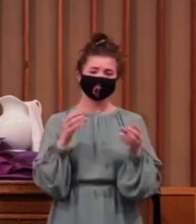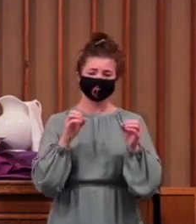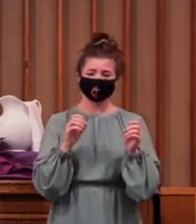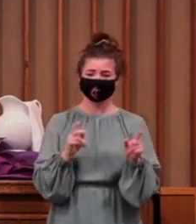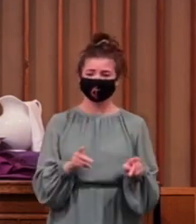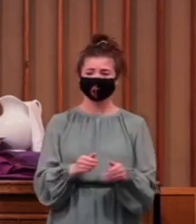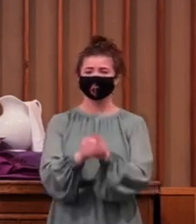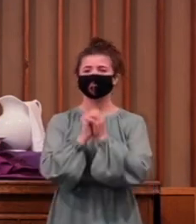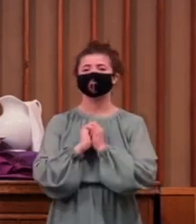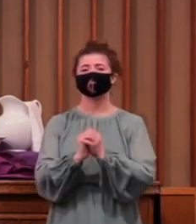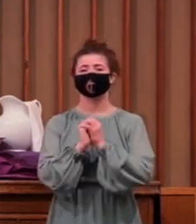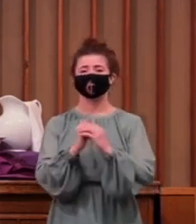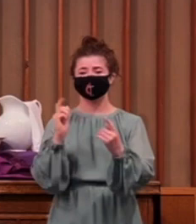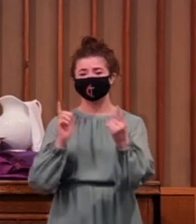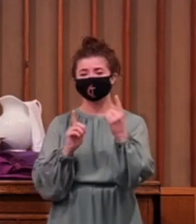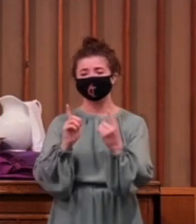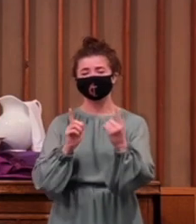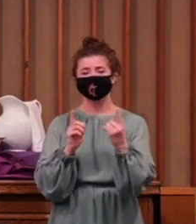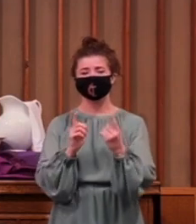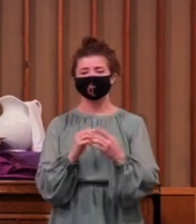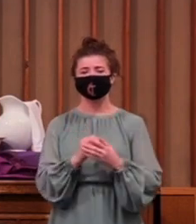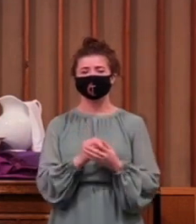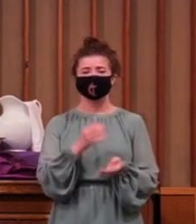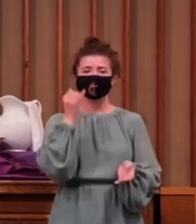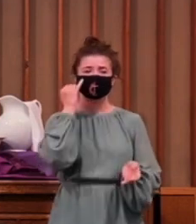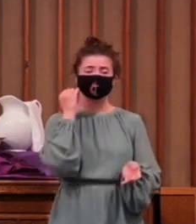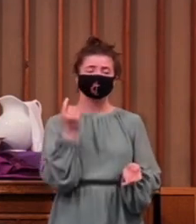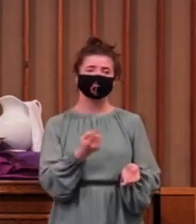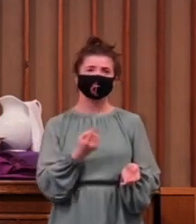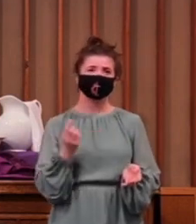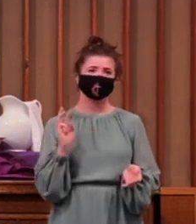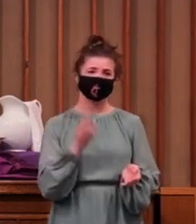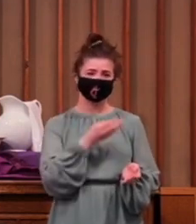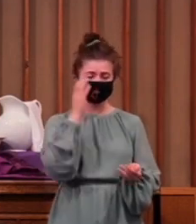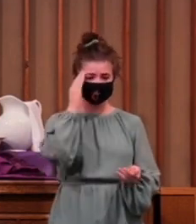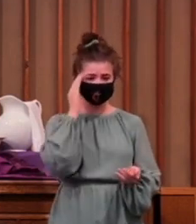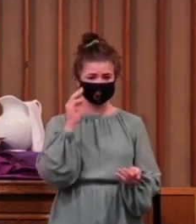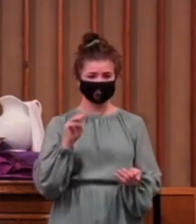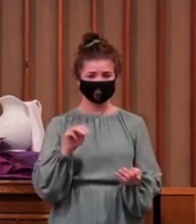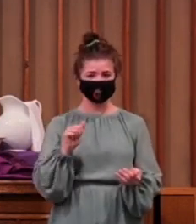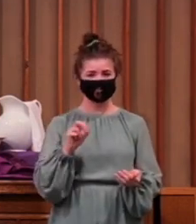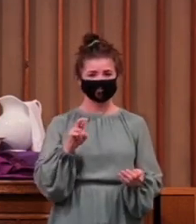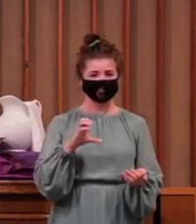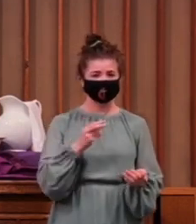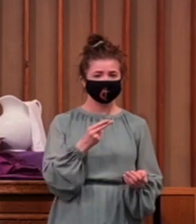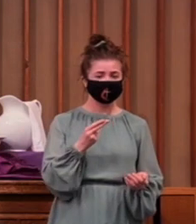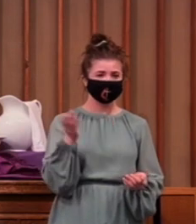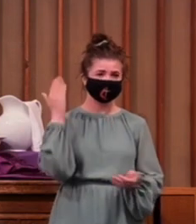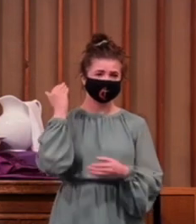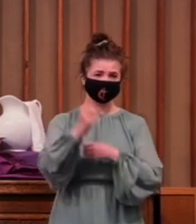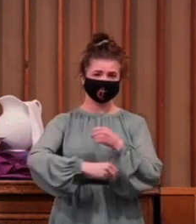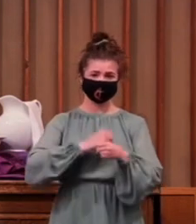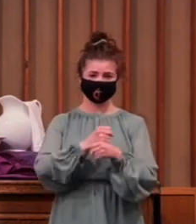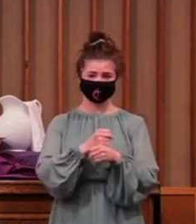worship in person. If only we had known that March of last year would be the last time